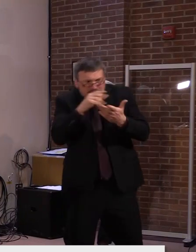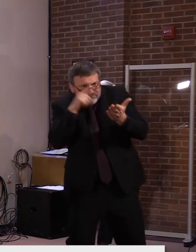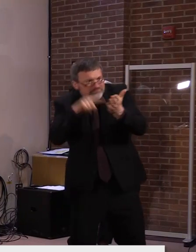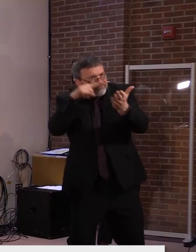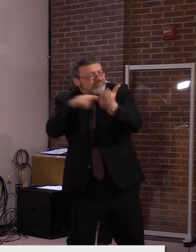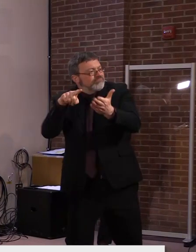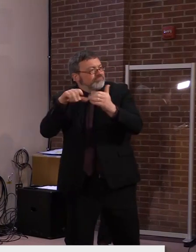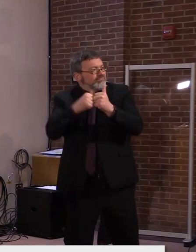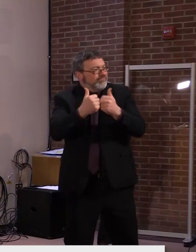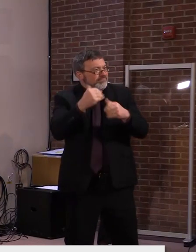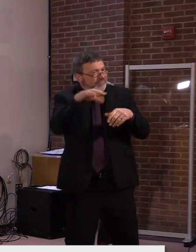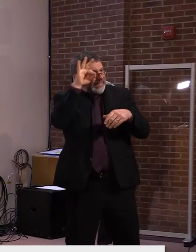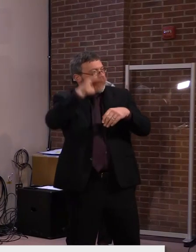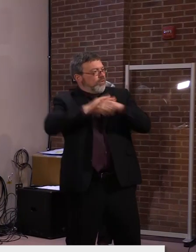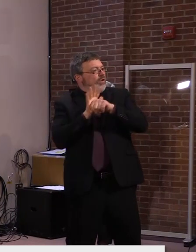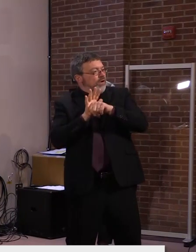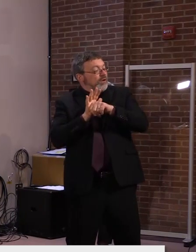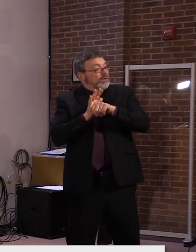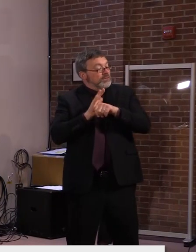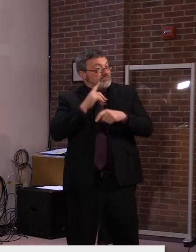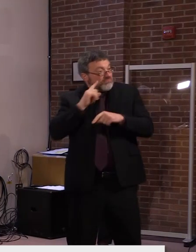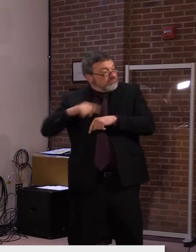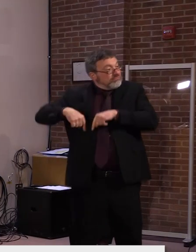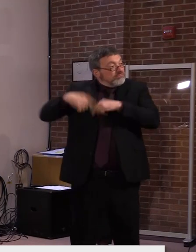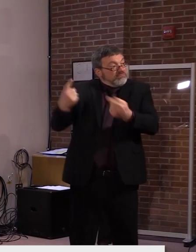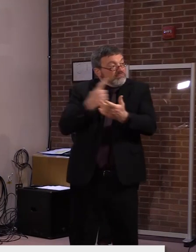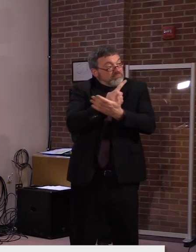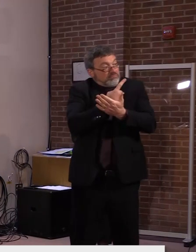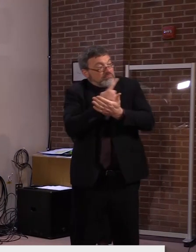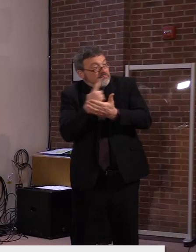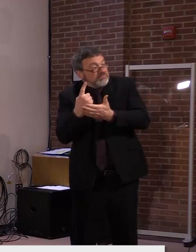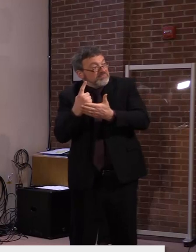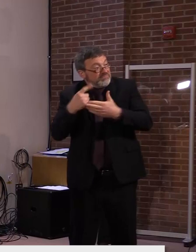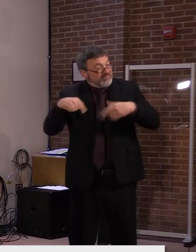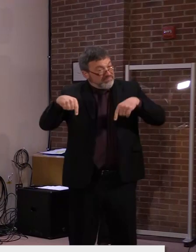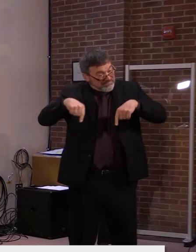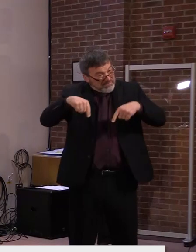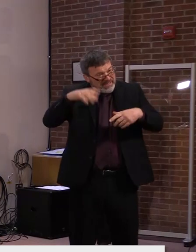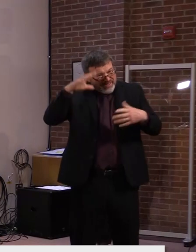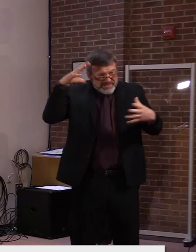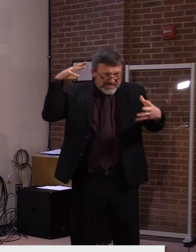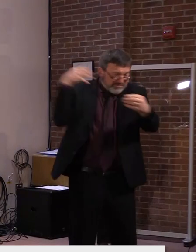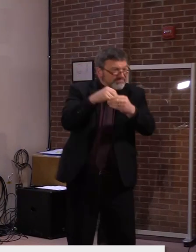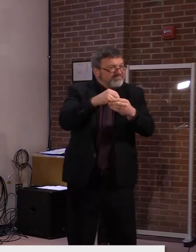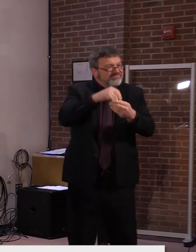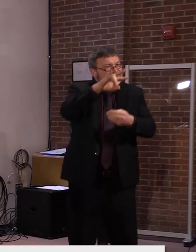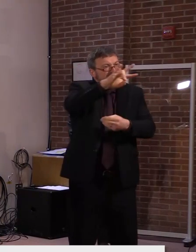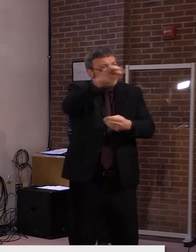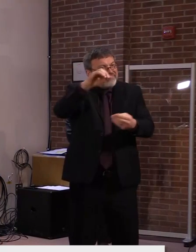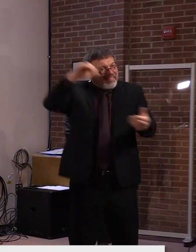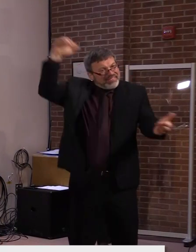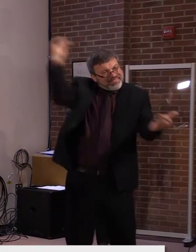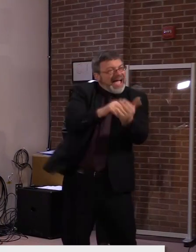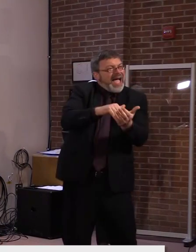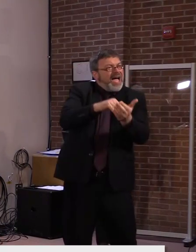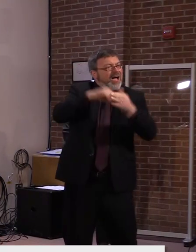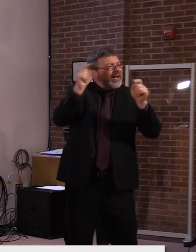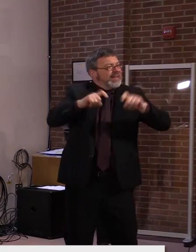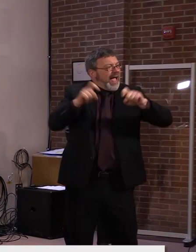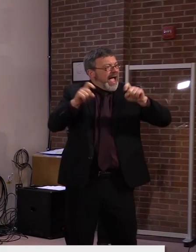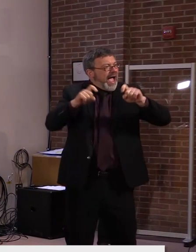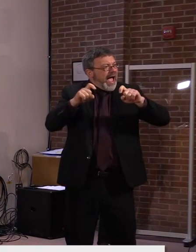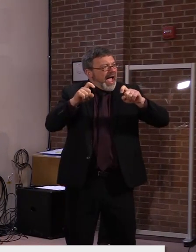last week, we conducted 69,000 tests. That's over 10% of our